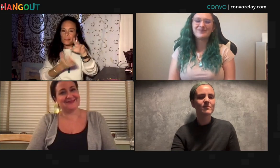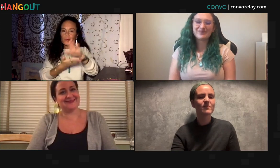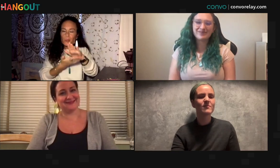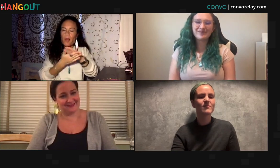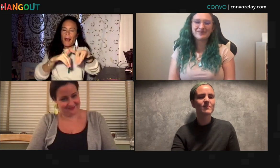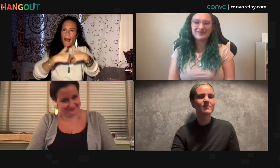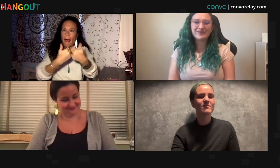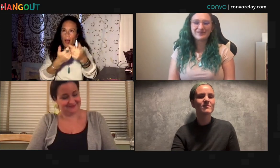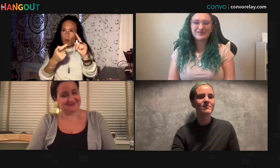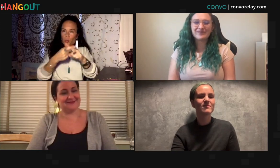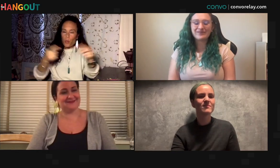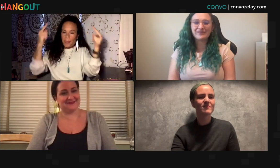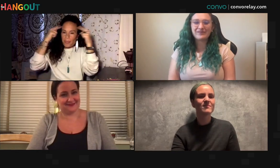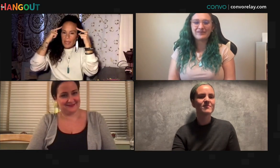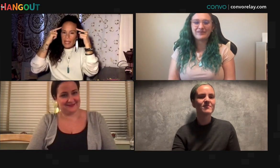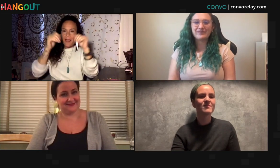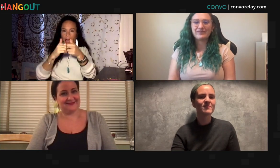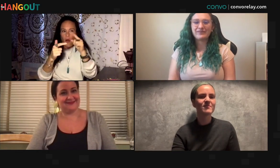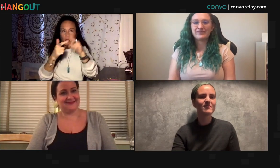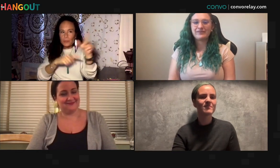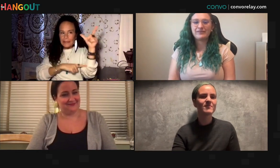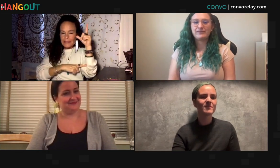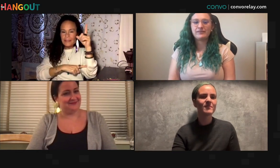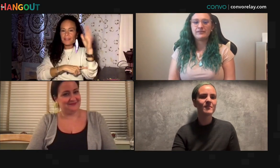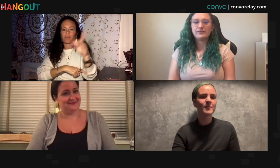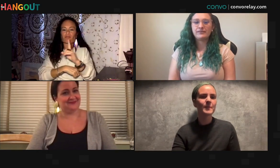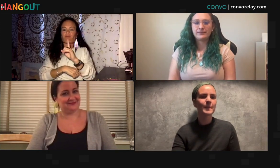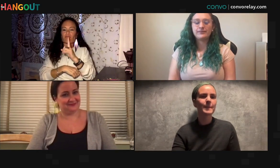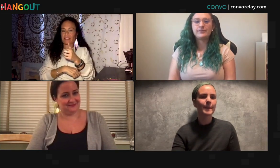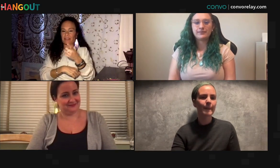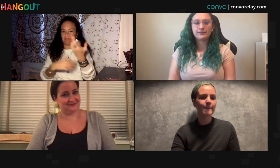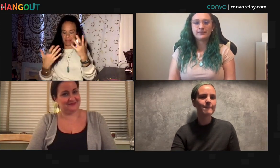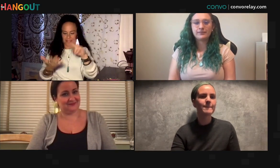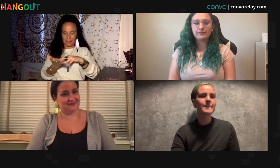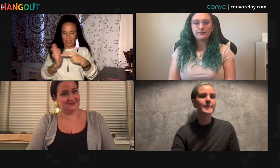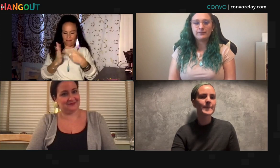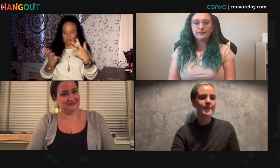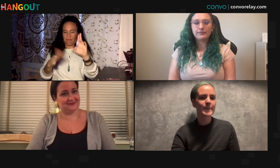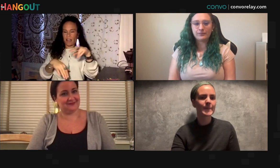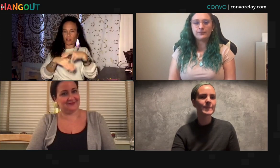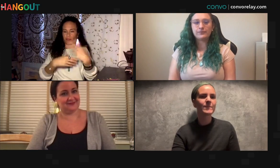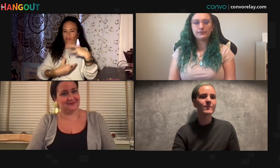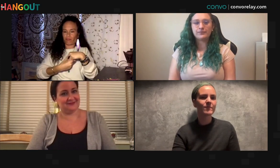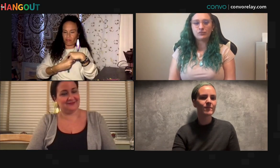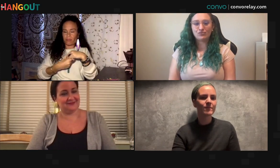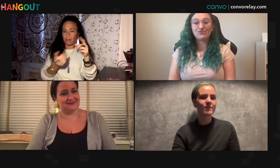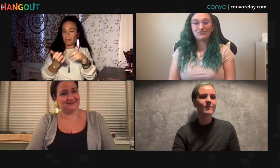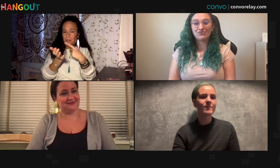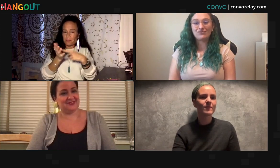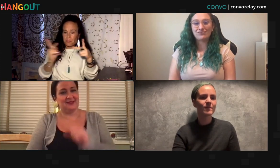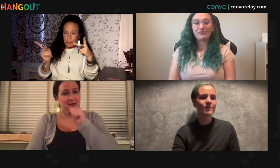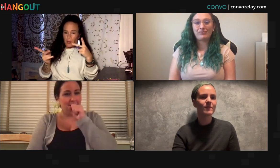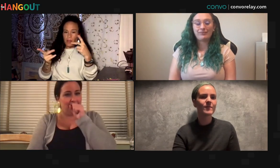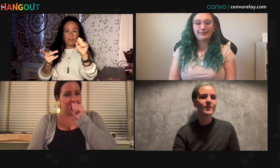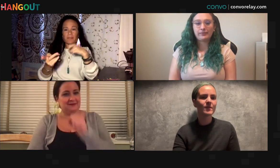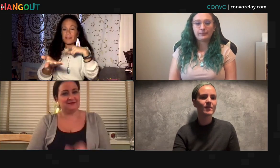behind everything. Because we're so taught in schools on how to think. And what we have is